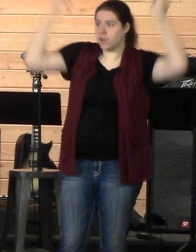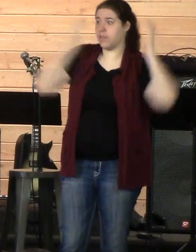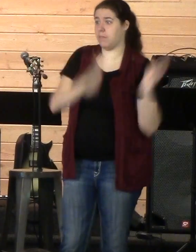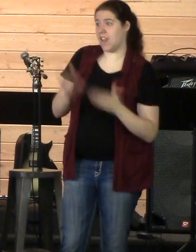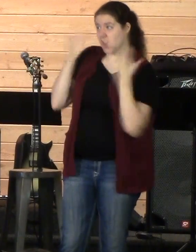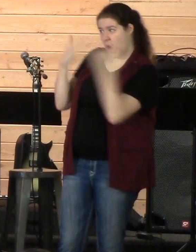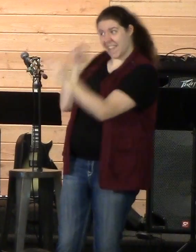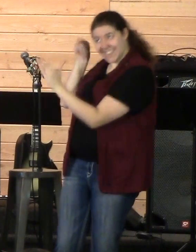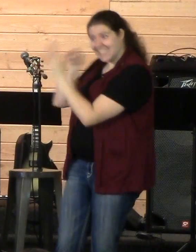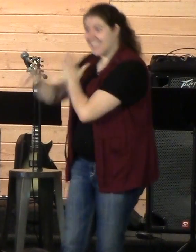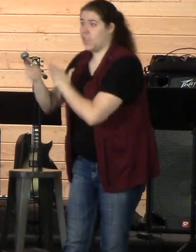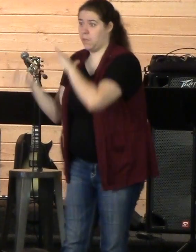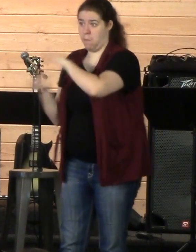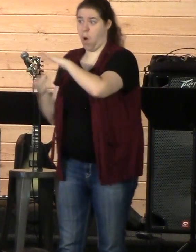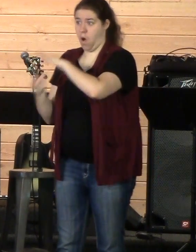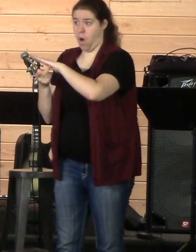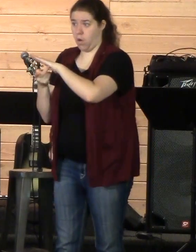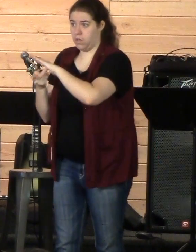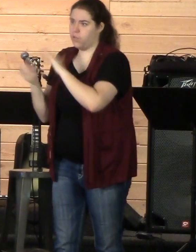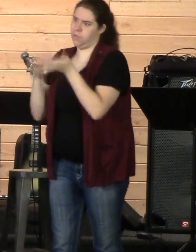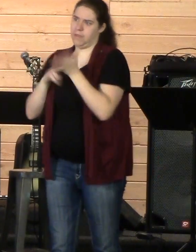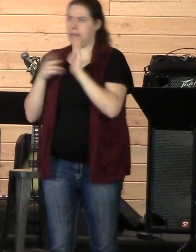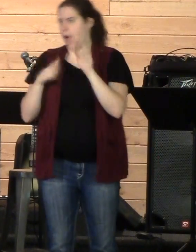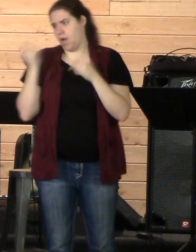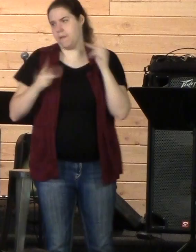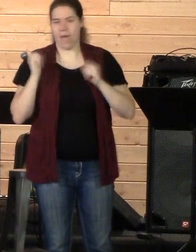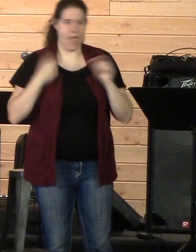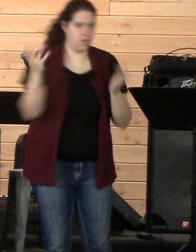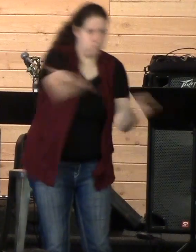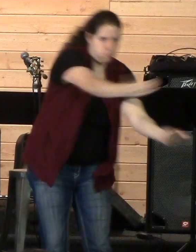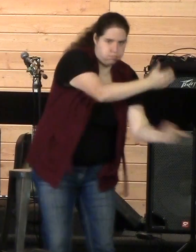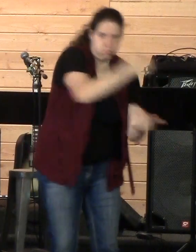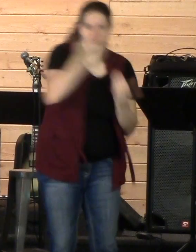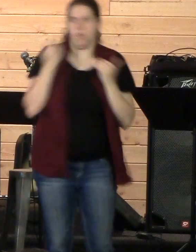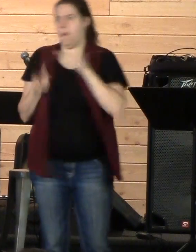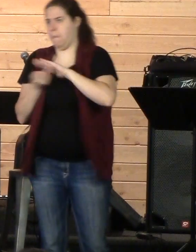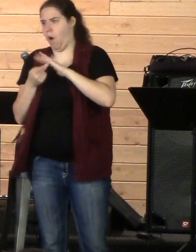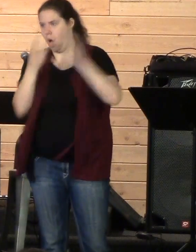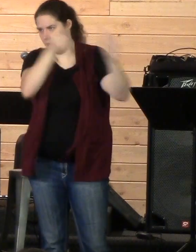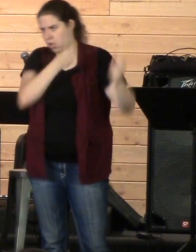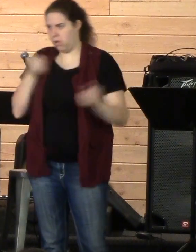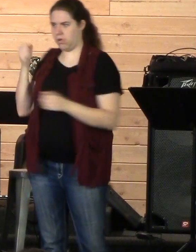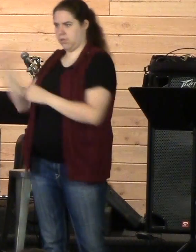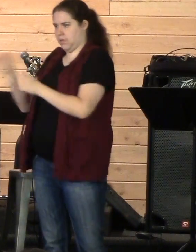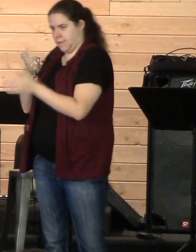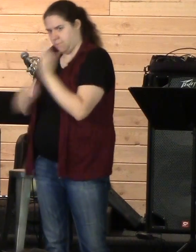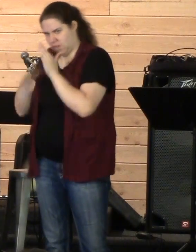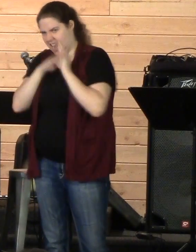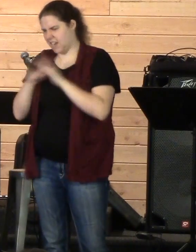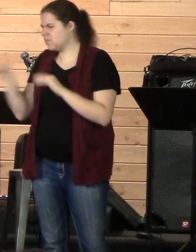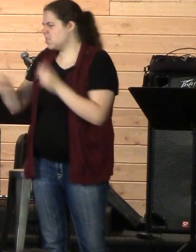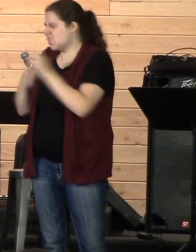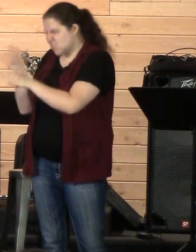the barracks and protect him and torture him there to get him to admit why he was causing